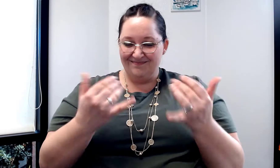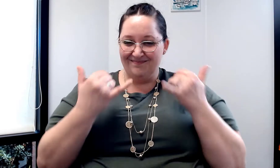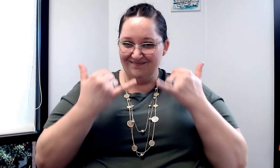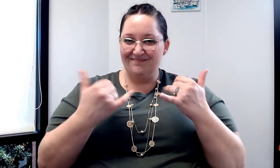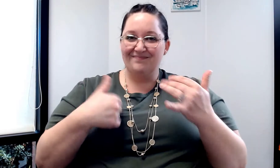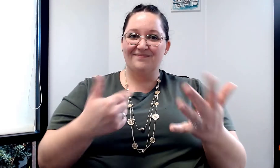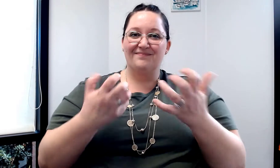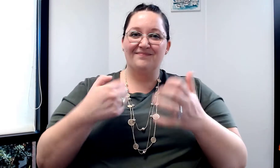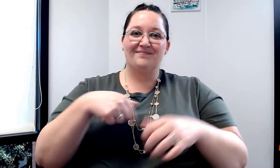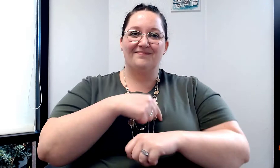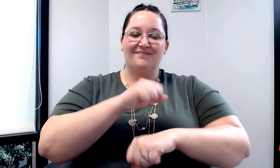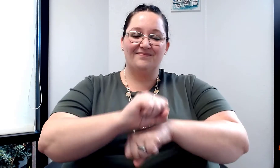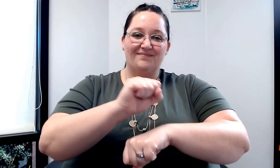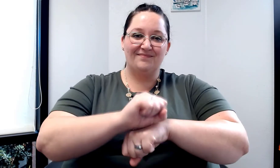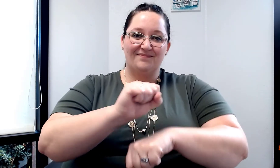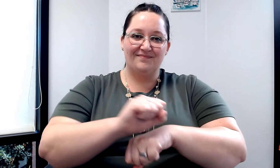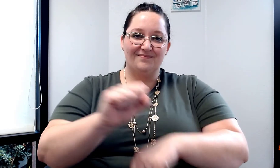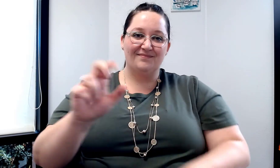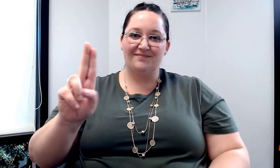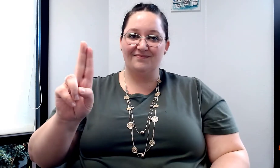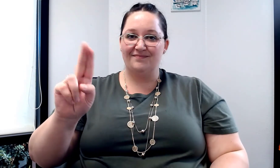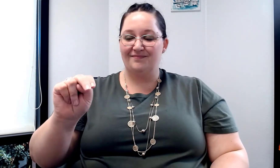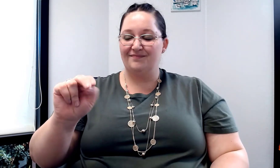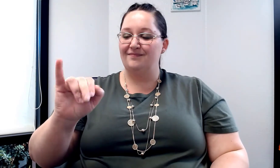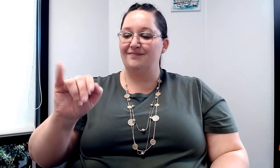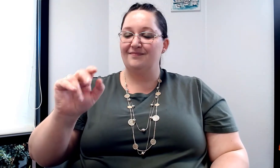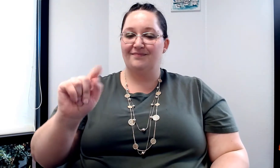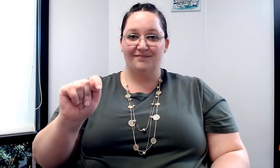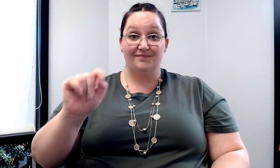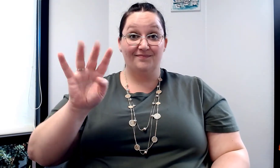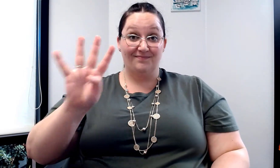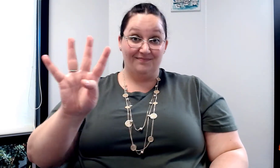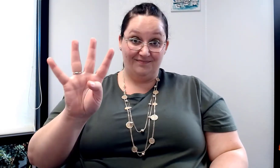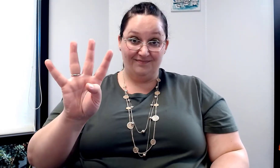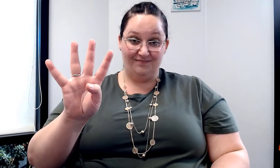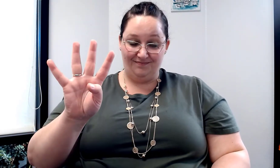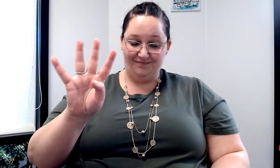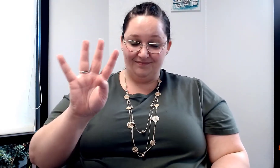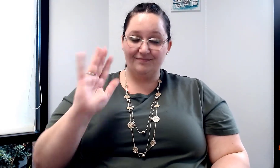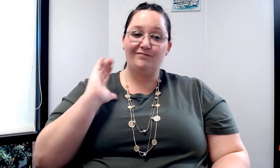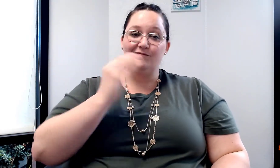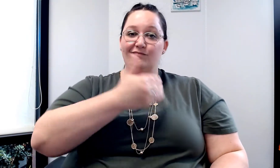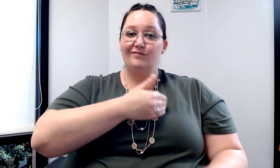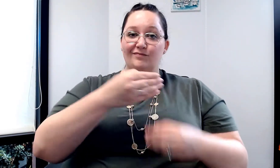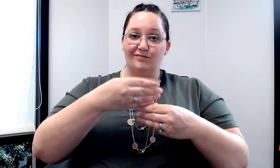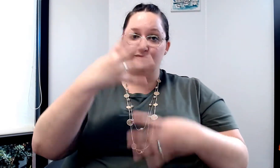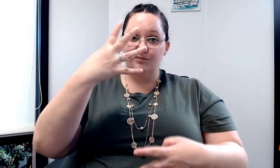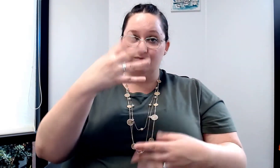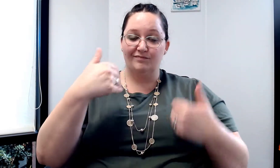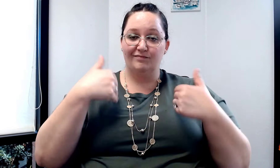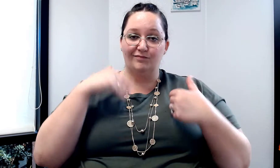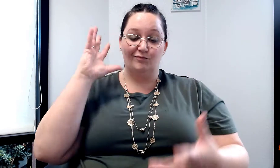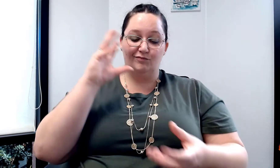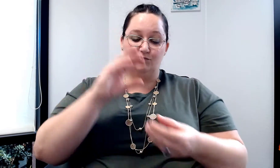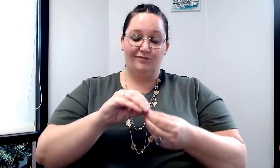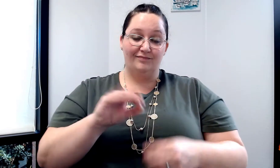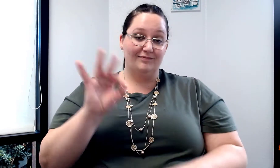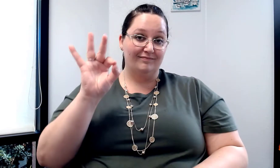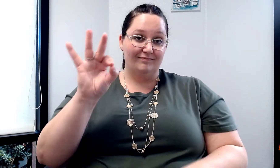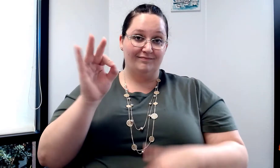Hello everyone. I want us to now start working on our Unit 4 vocabulary list. Our list has a total